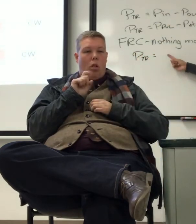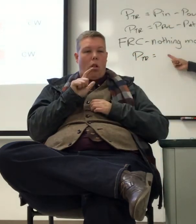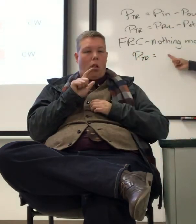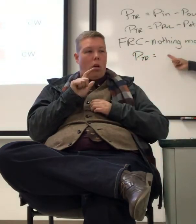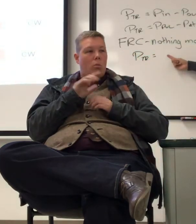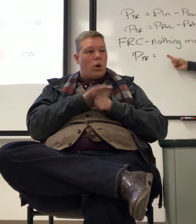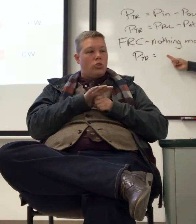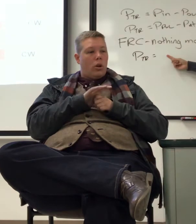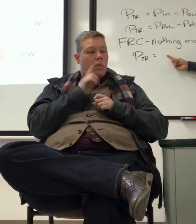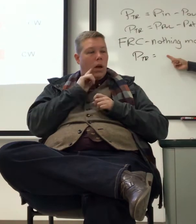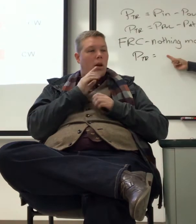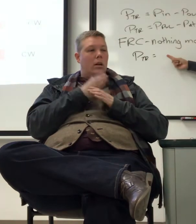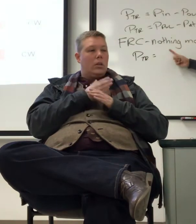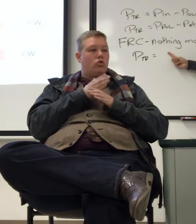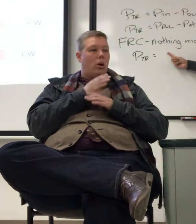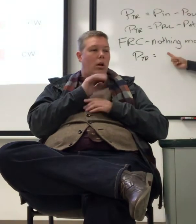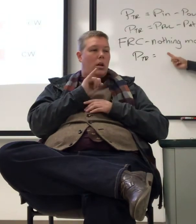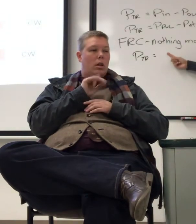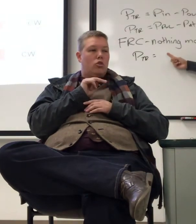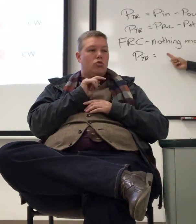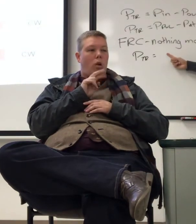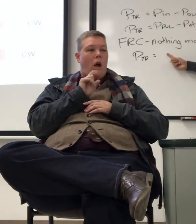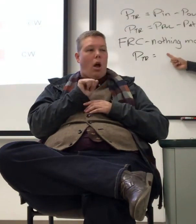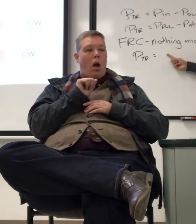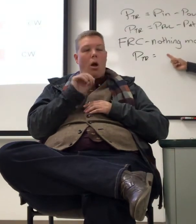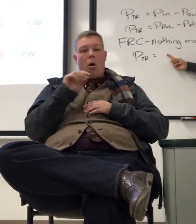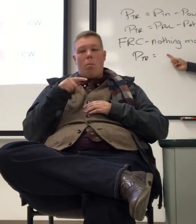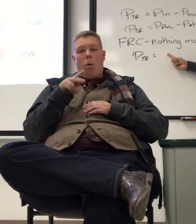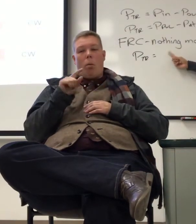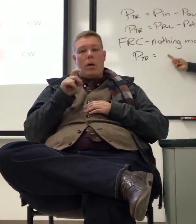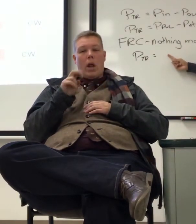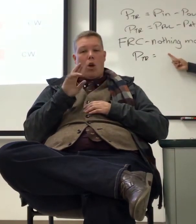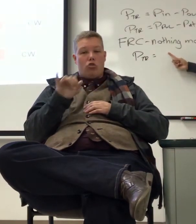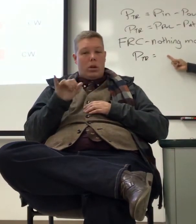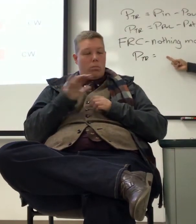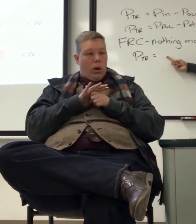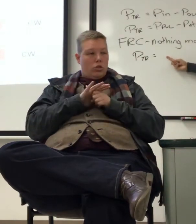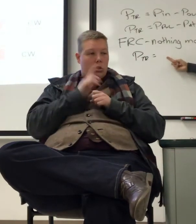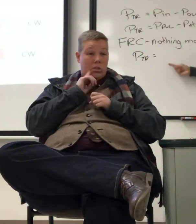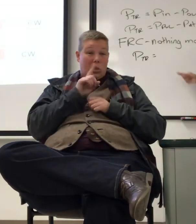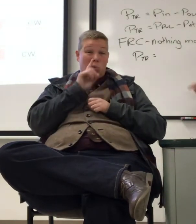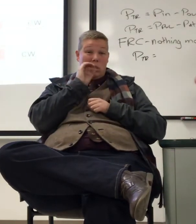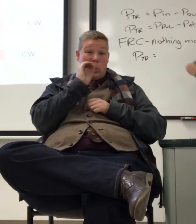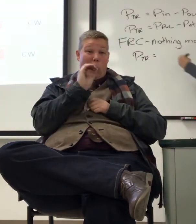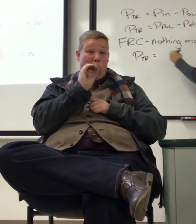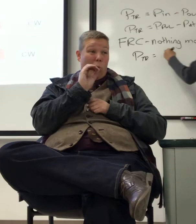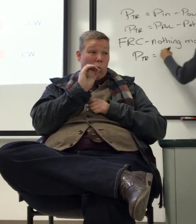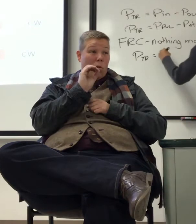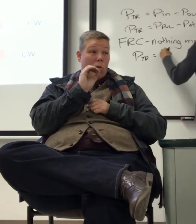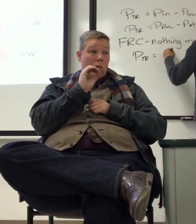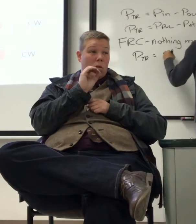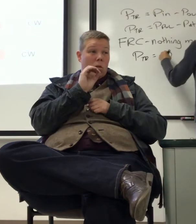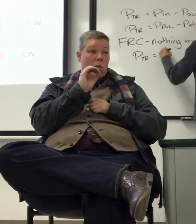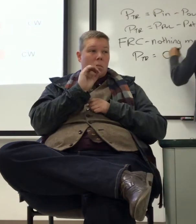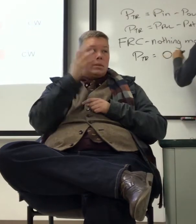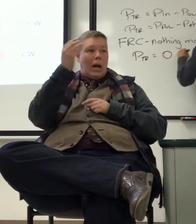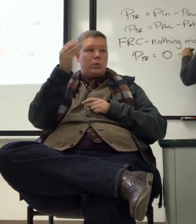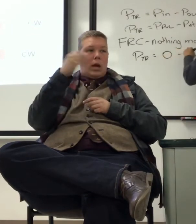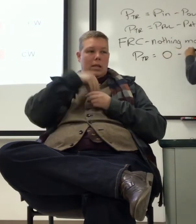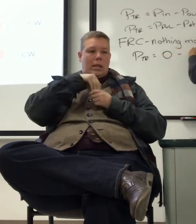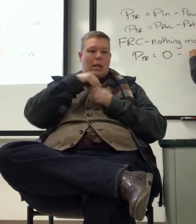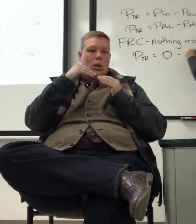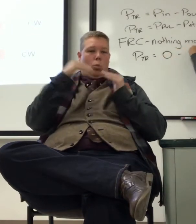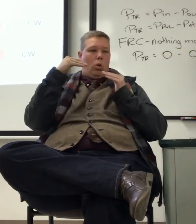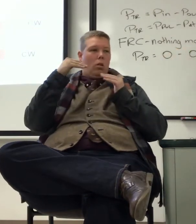the intrapulmonary pressure right before you take a breath is actually 0. It has equilibrated with